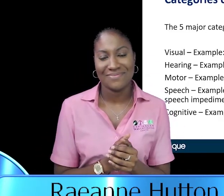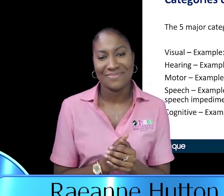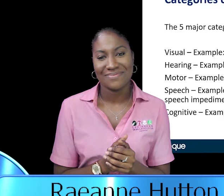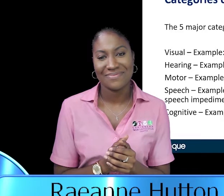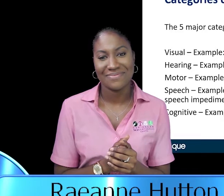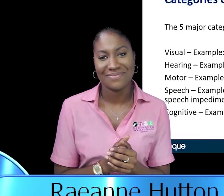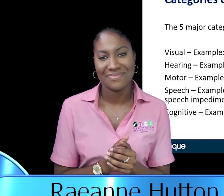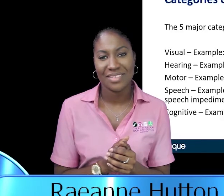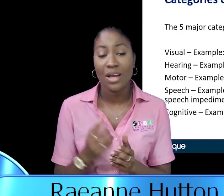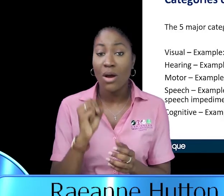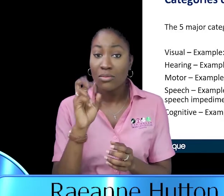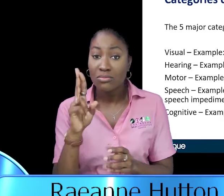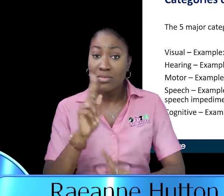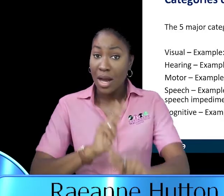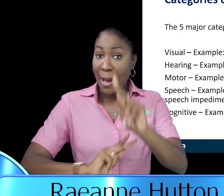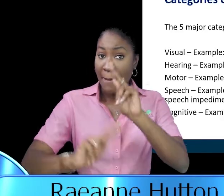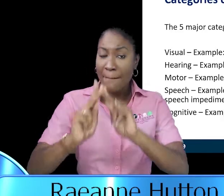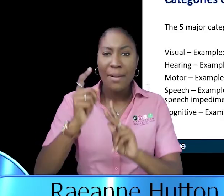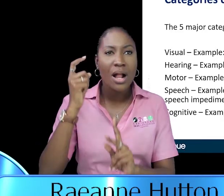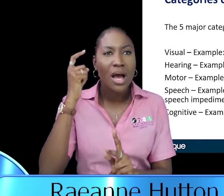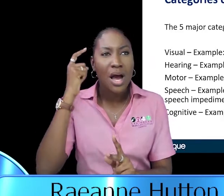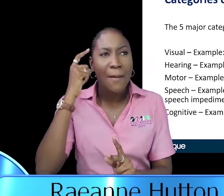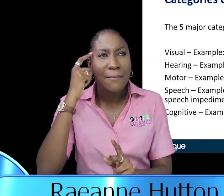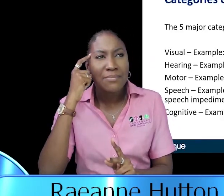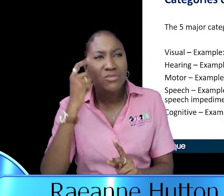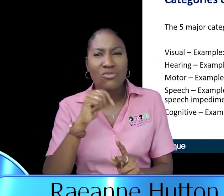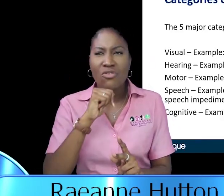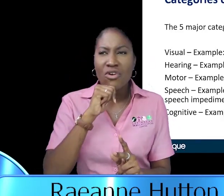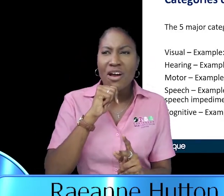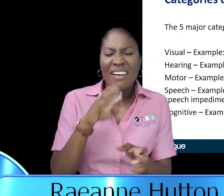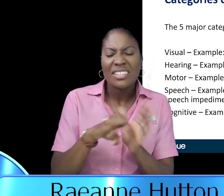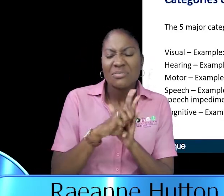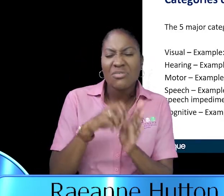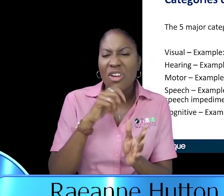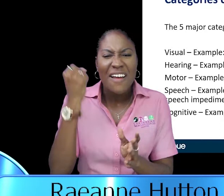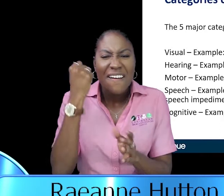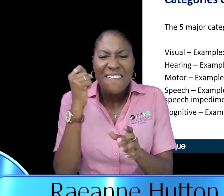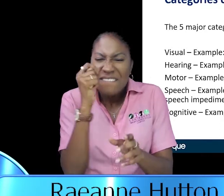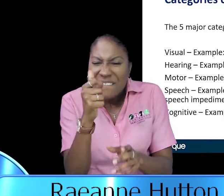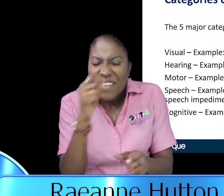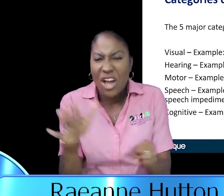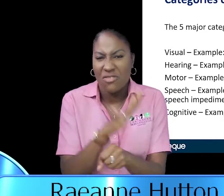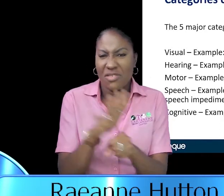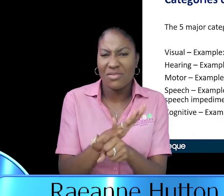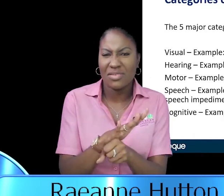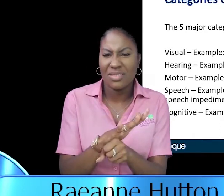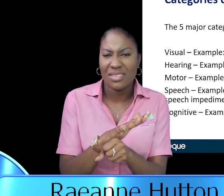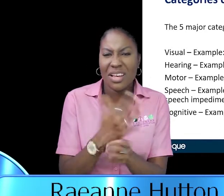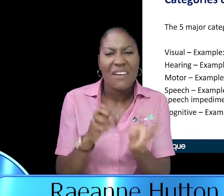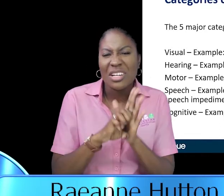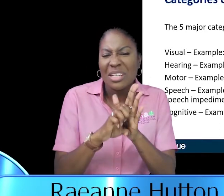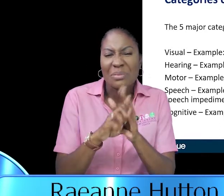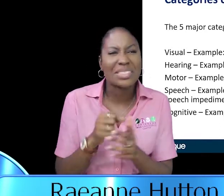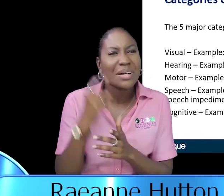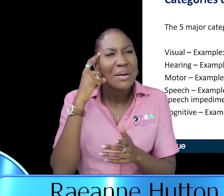Trying to think who I left out. People with cognitive disabilities. So that could be people who